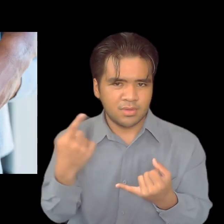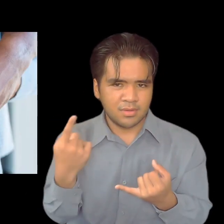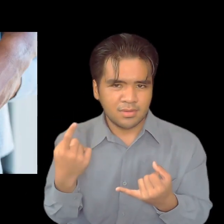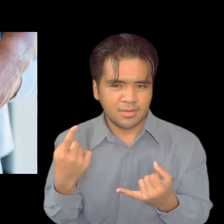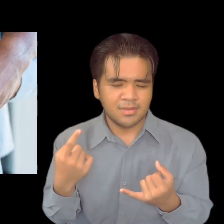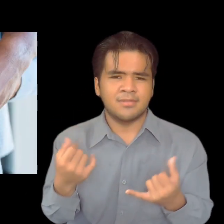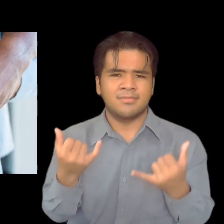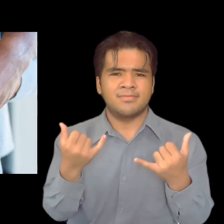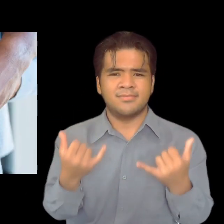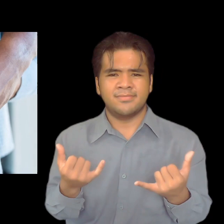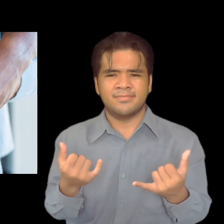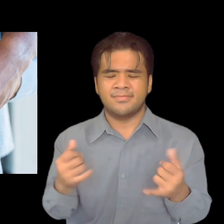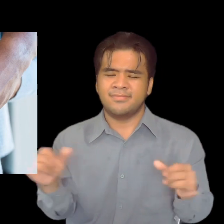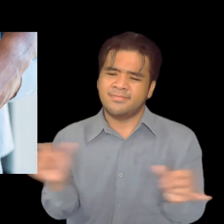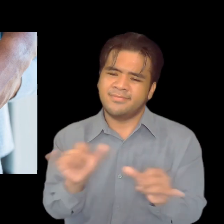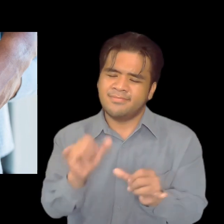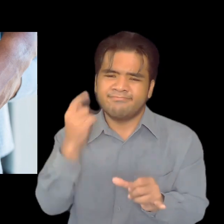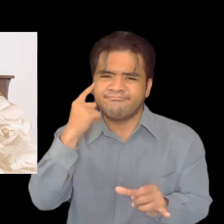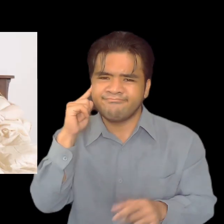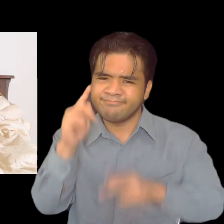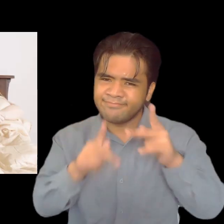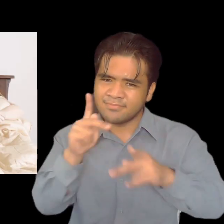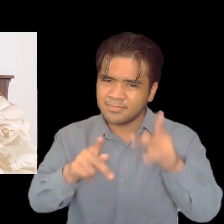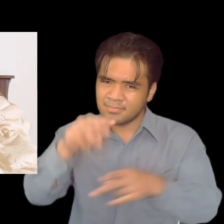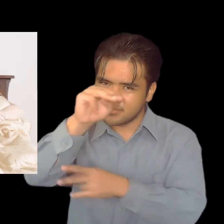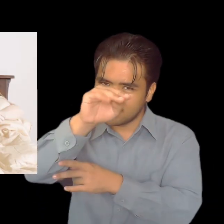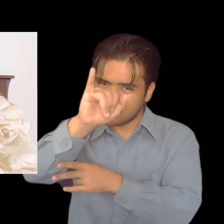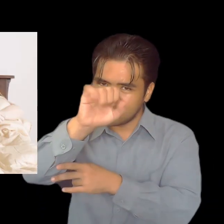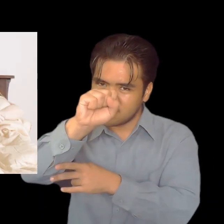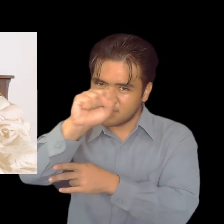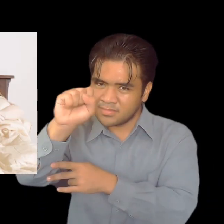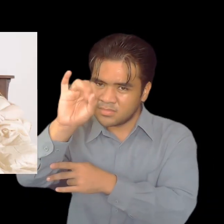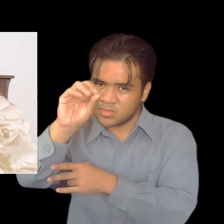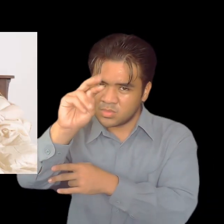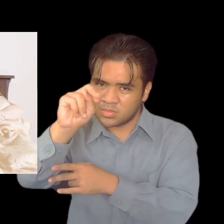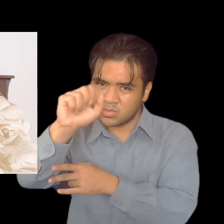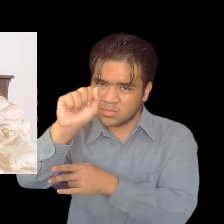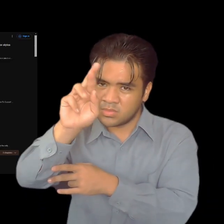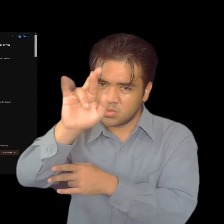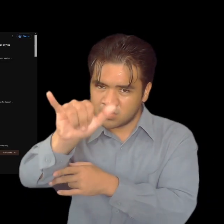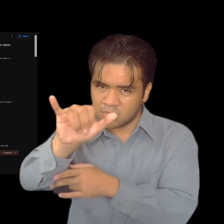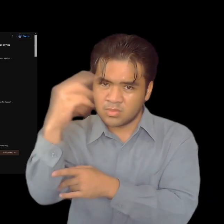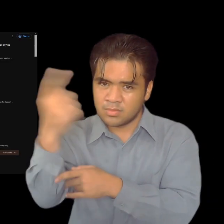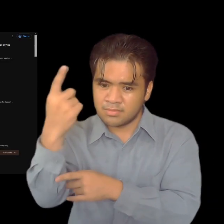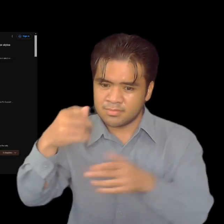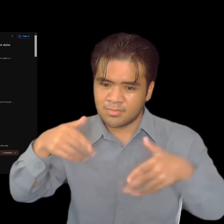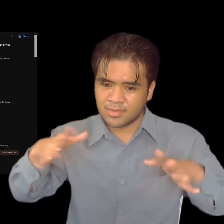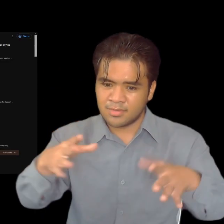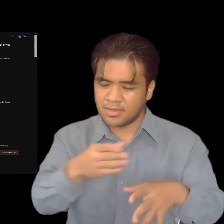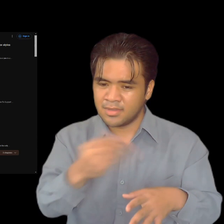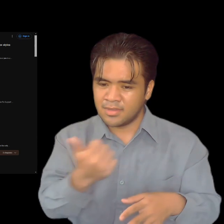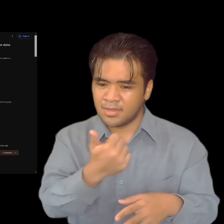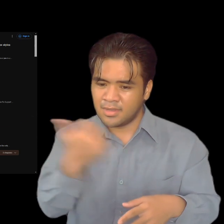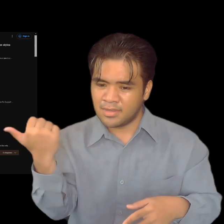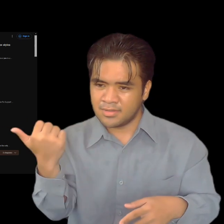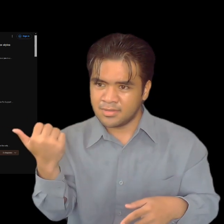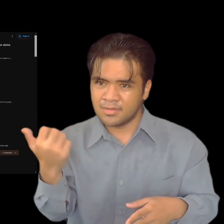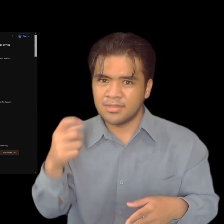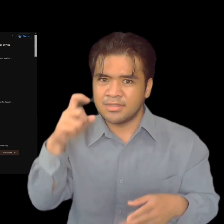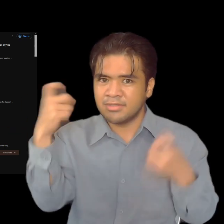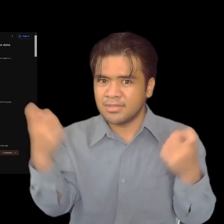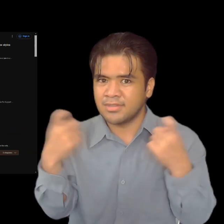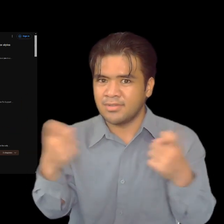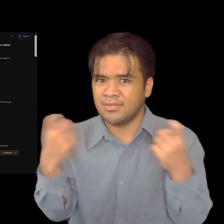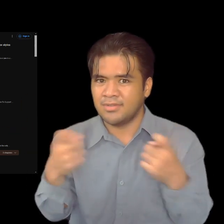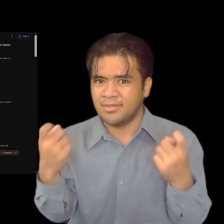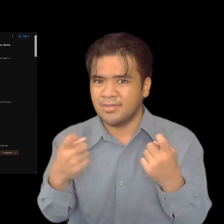married couples are not planning to have a baby yet, then they simply shouldn't have sex. There are some Christians who also believe that